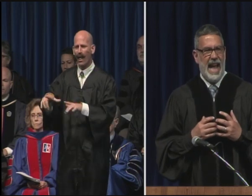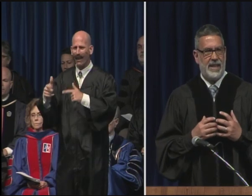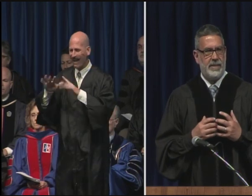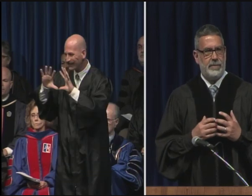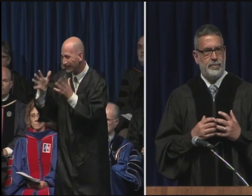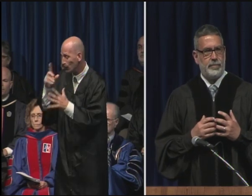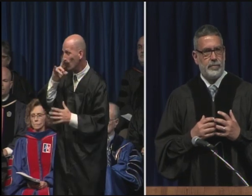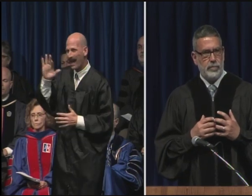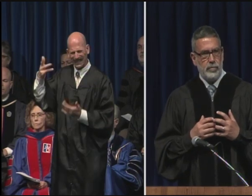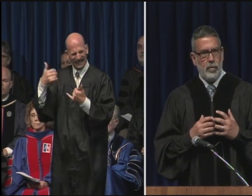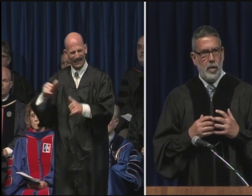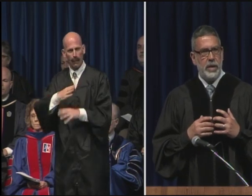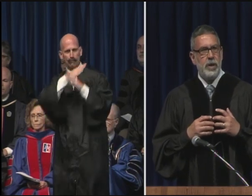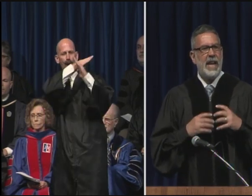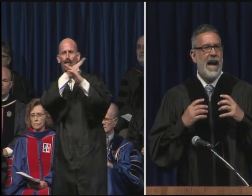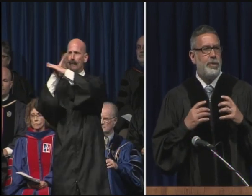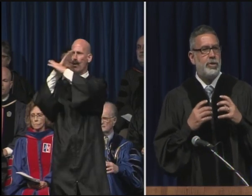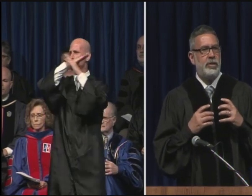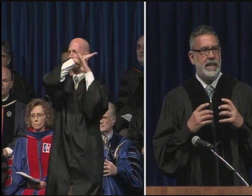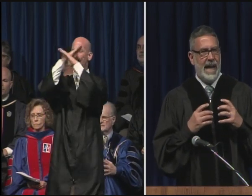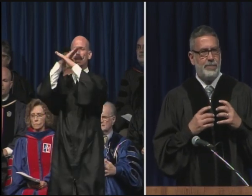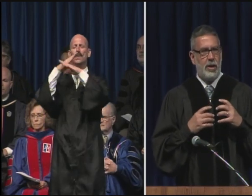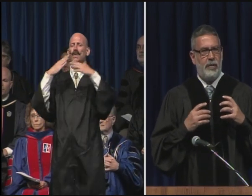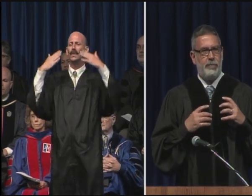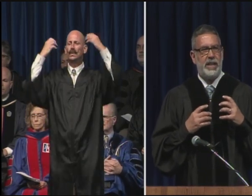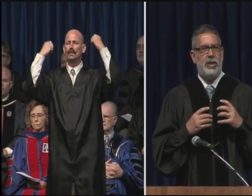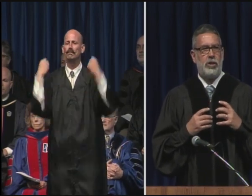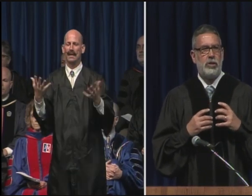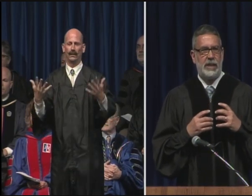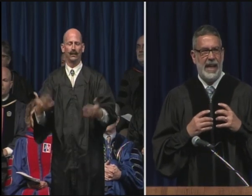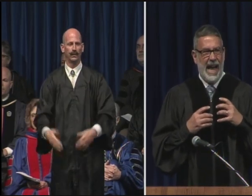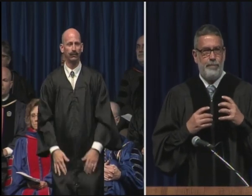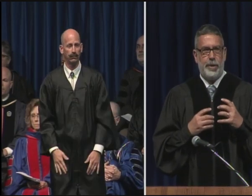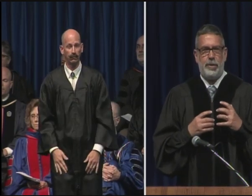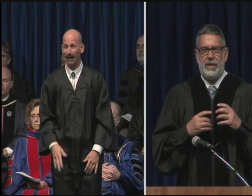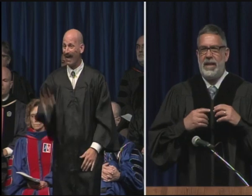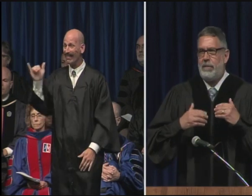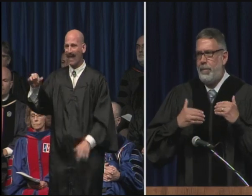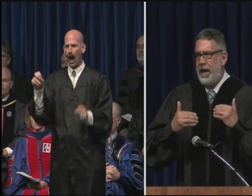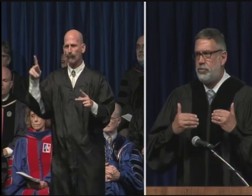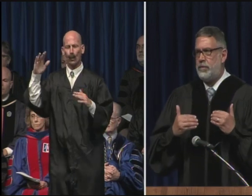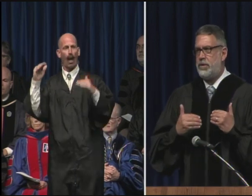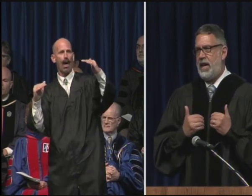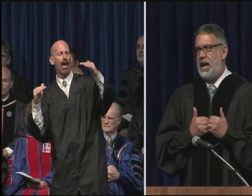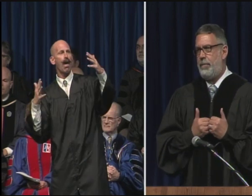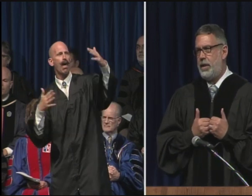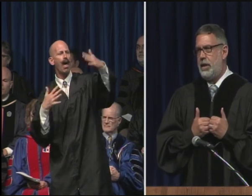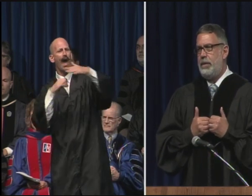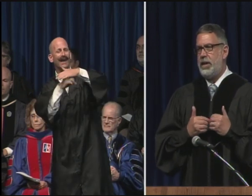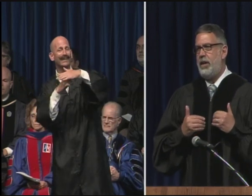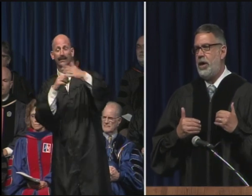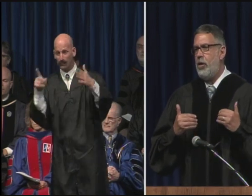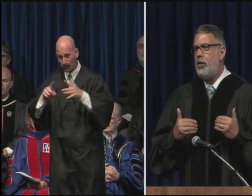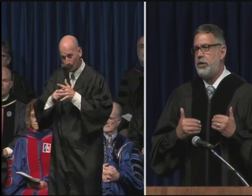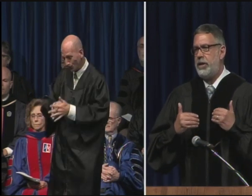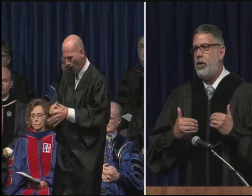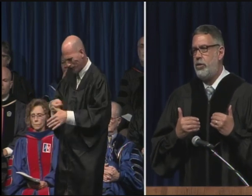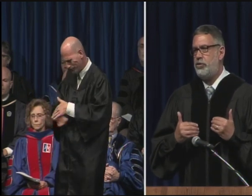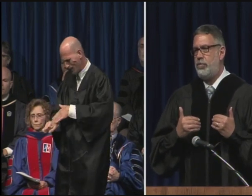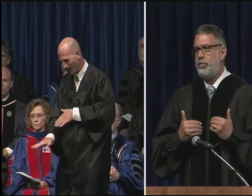stacked. We know that opportunity gaps often begin early at birth and they compound over time, becoming harder and harder to